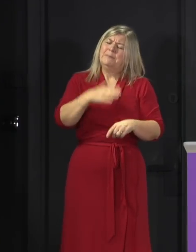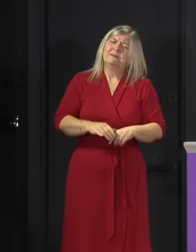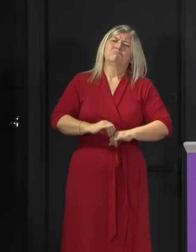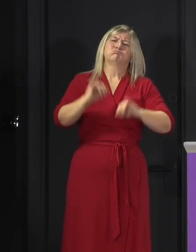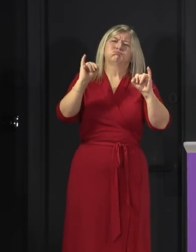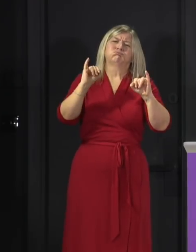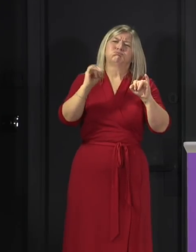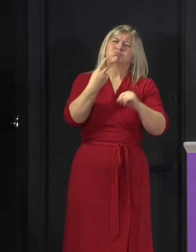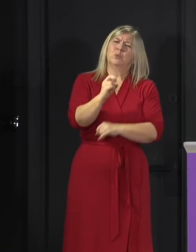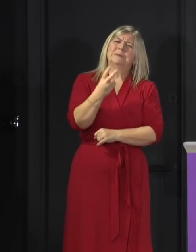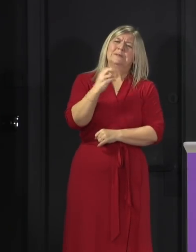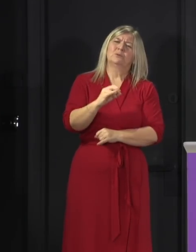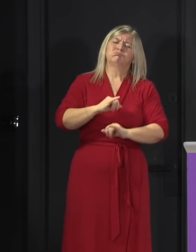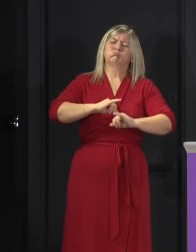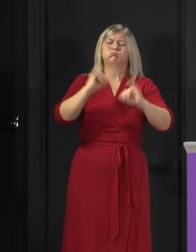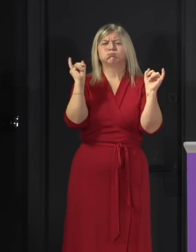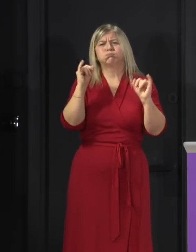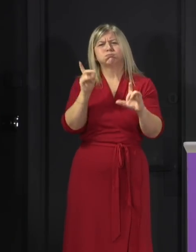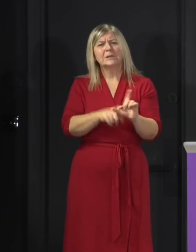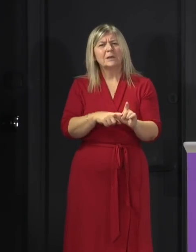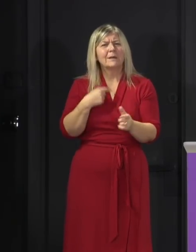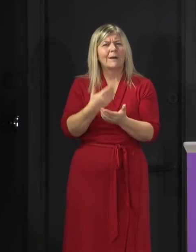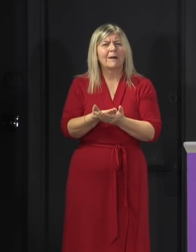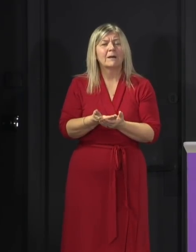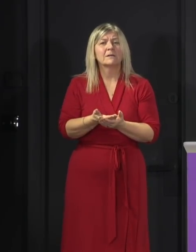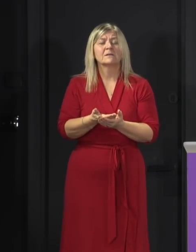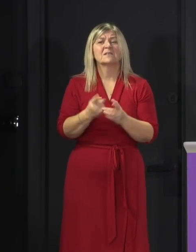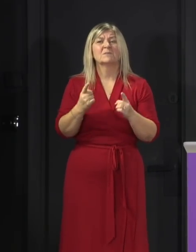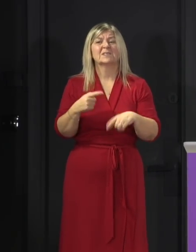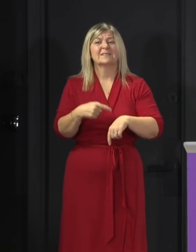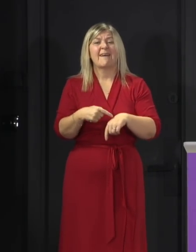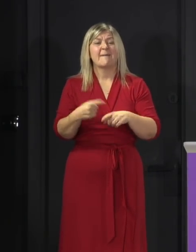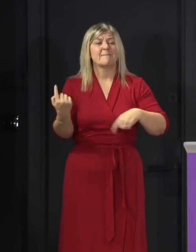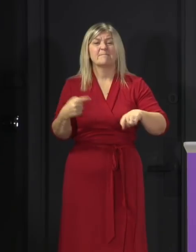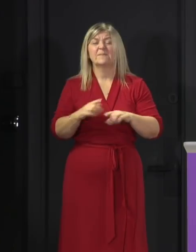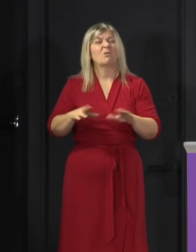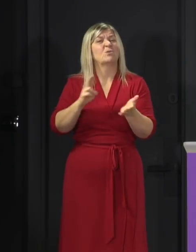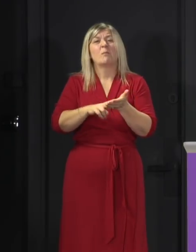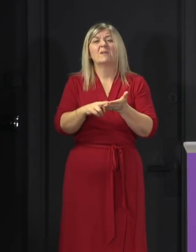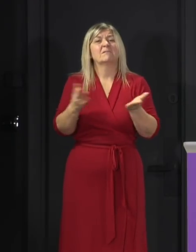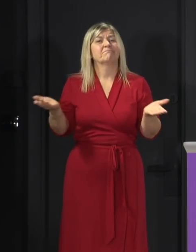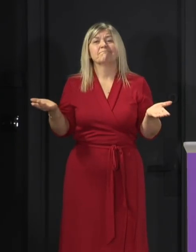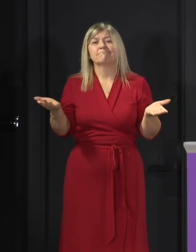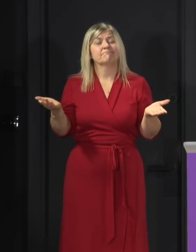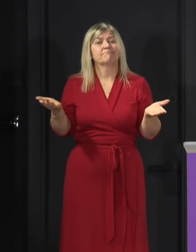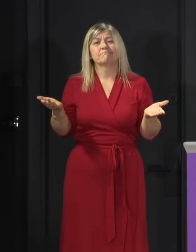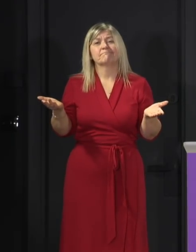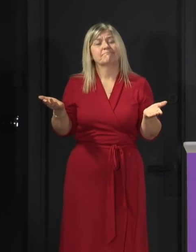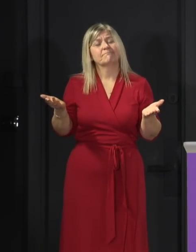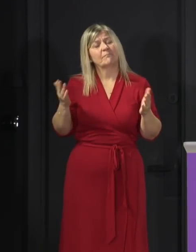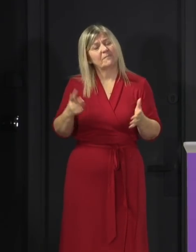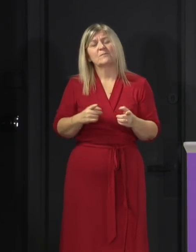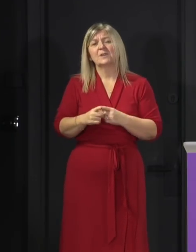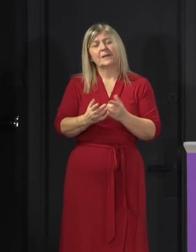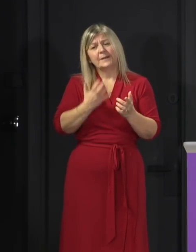I think everybody could do with letting their hair down a bit, but these times are not normal. And it is really important that we get through them as safely